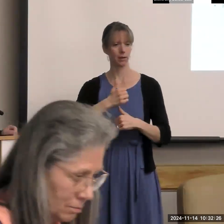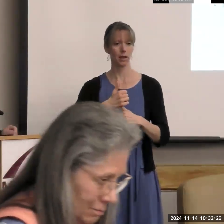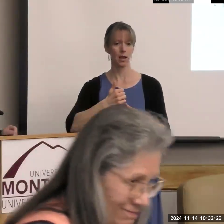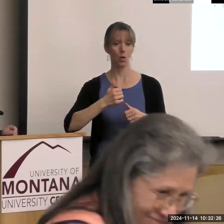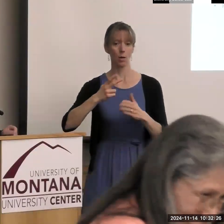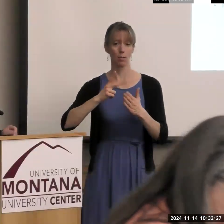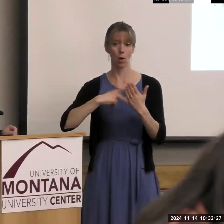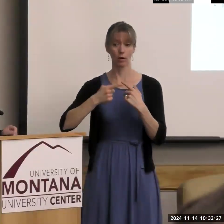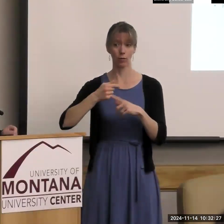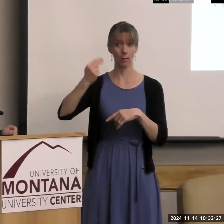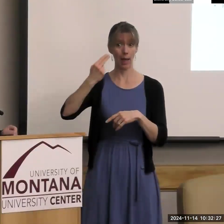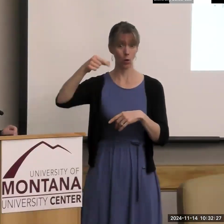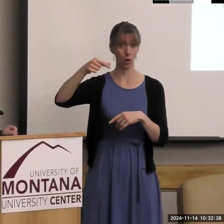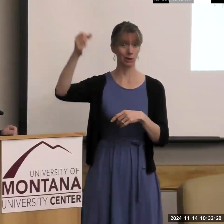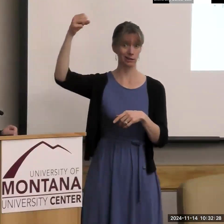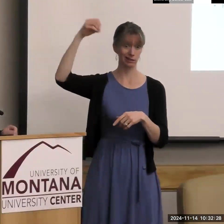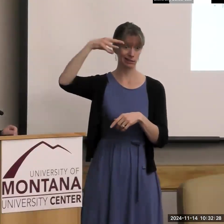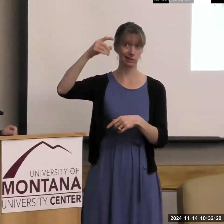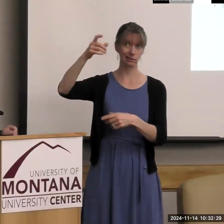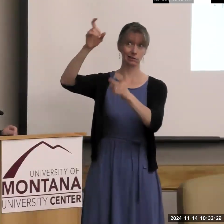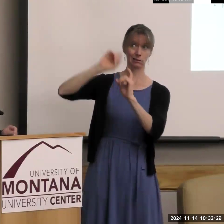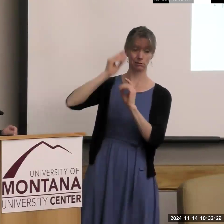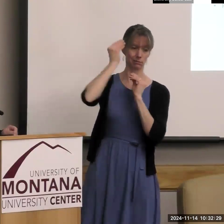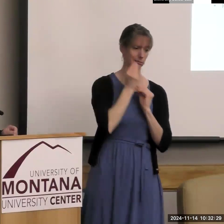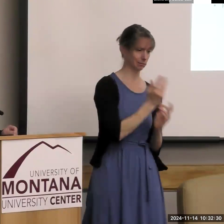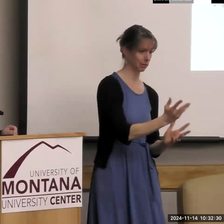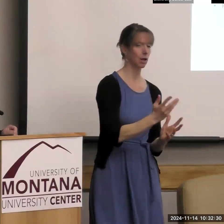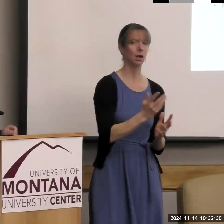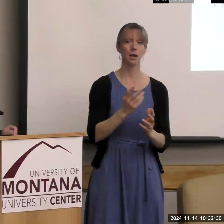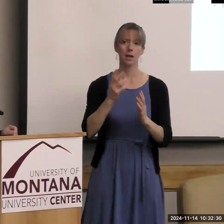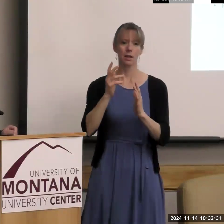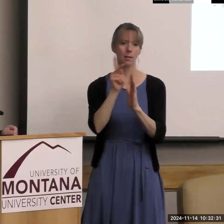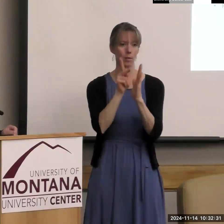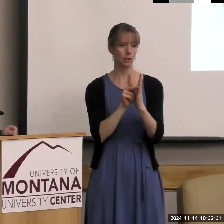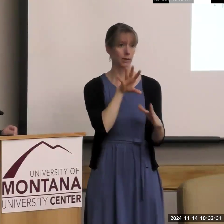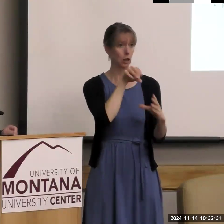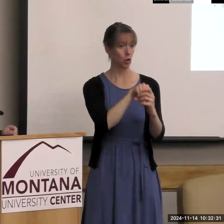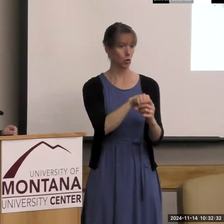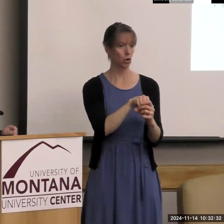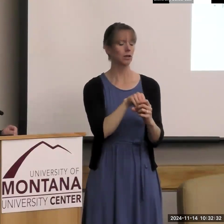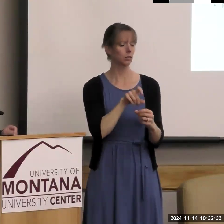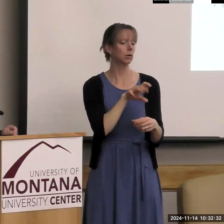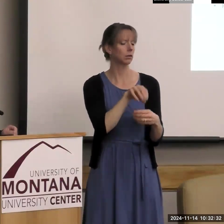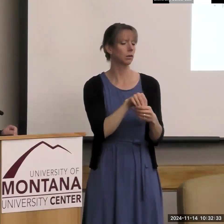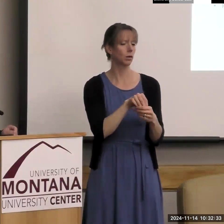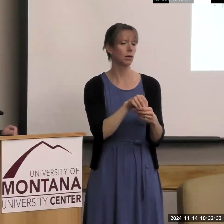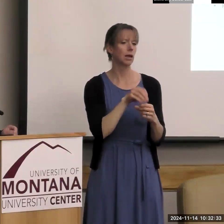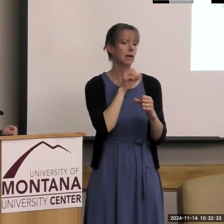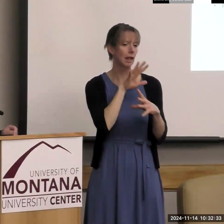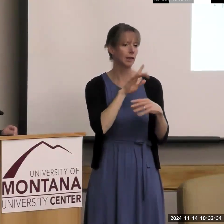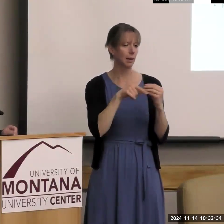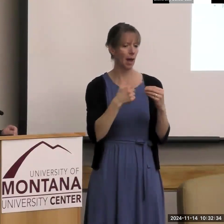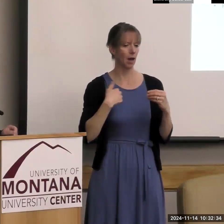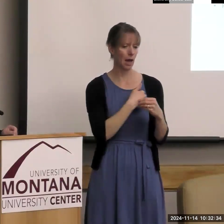headquarters, it's important that we, apply the principles of inclusion, that motto of nothing about us without us.